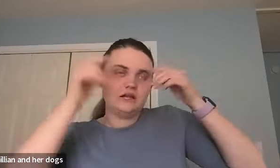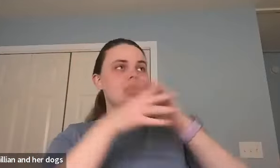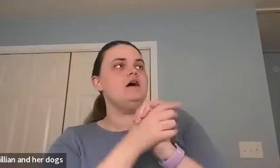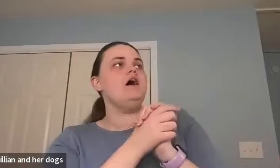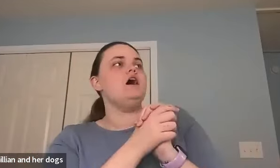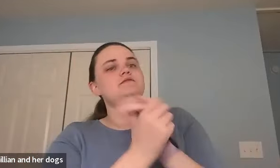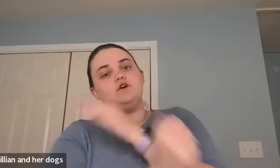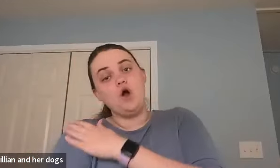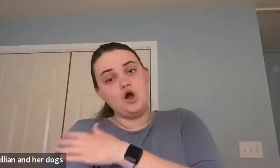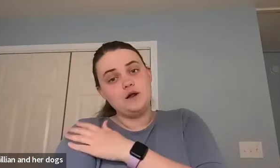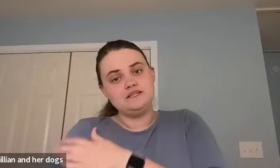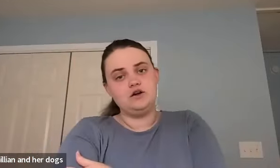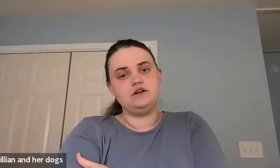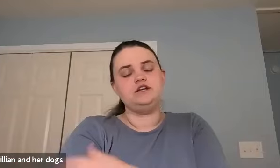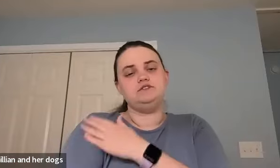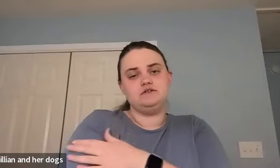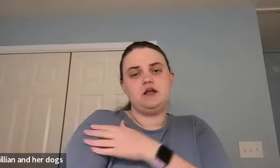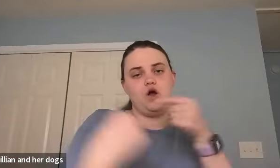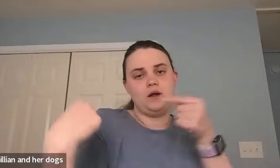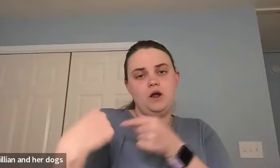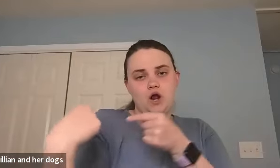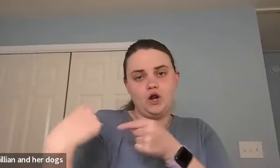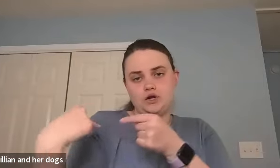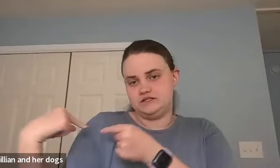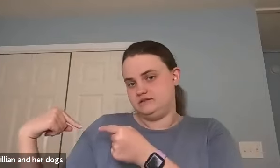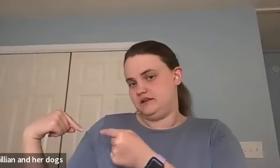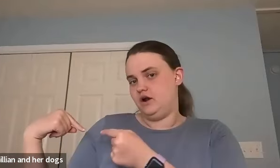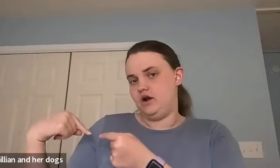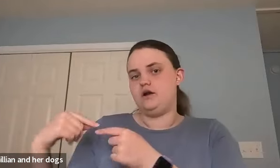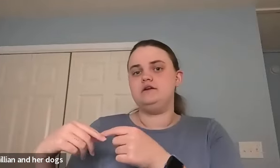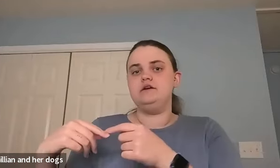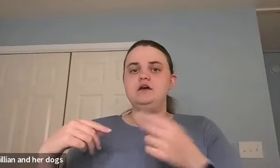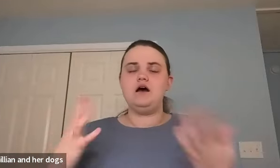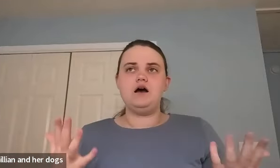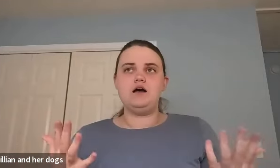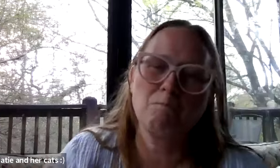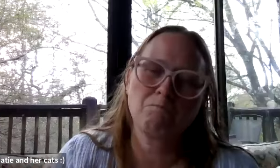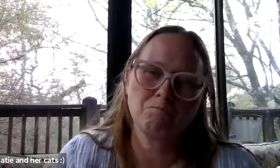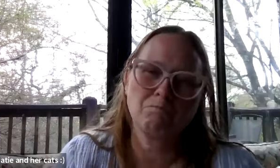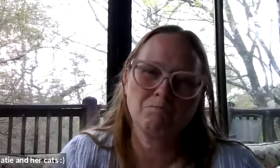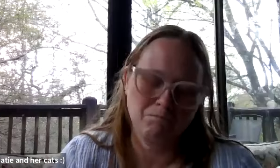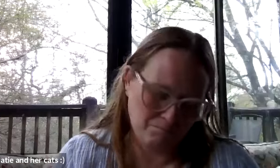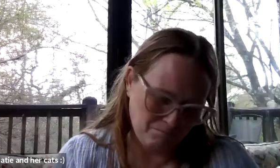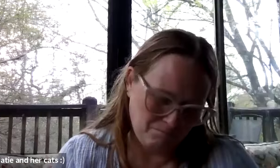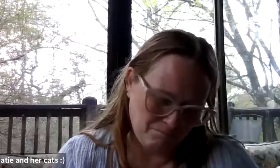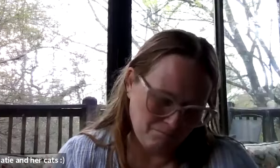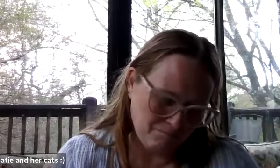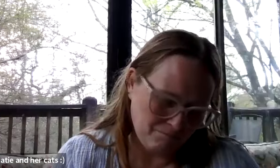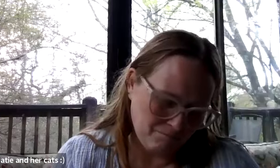hurting. If your arm is hurting, you would do like arm hurt, like hurt. If your stomach hurts, which I can't really